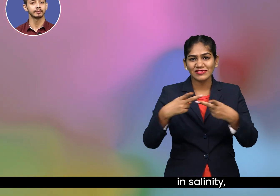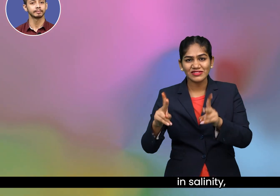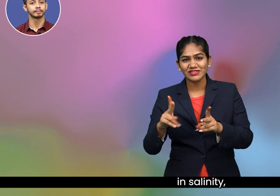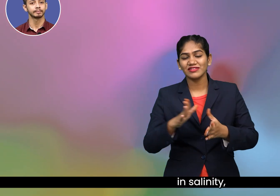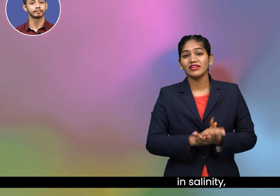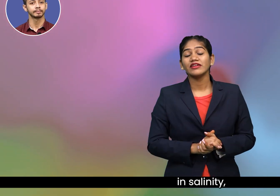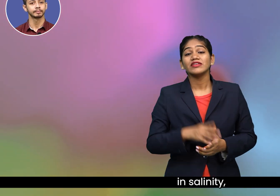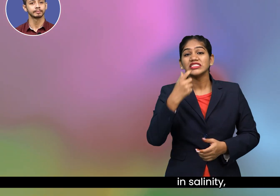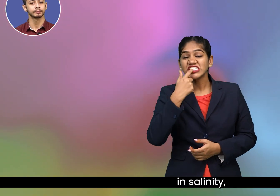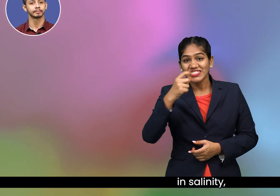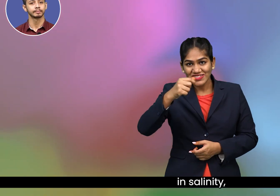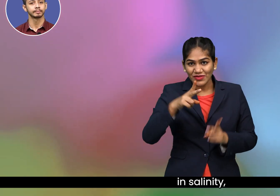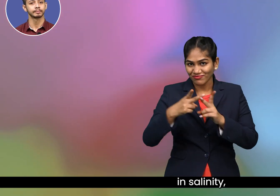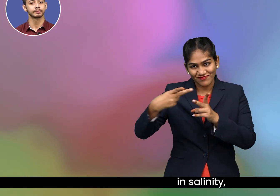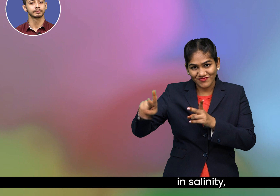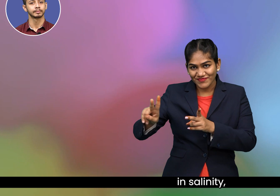salinity,